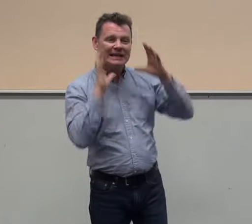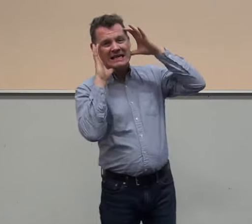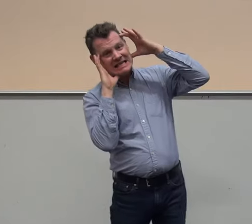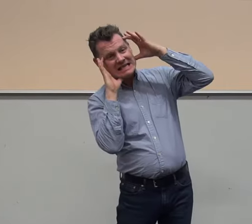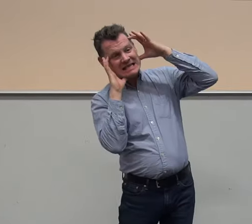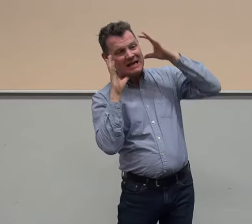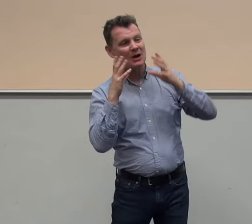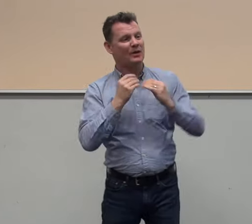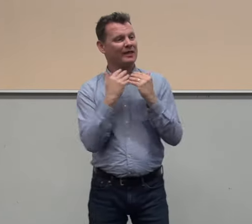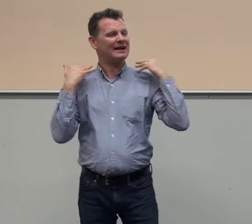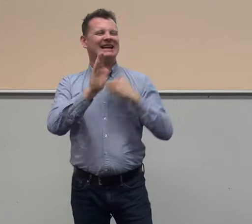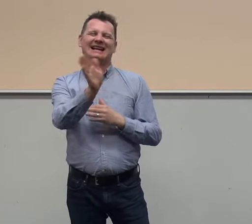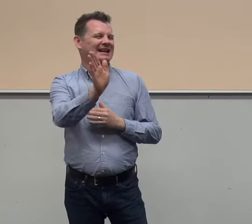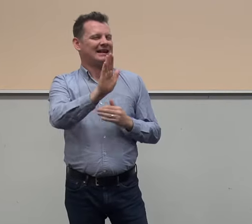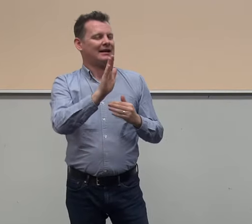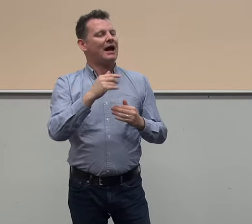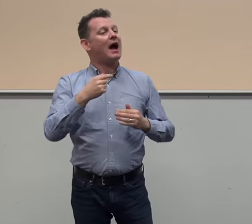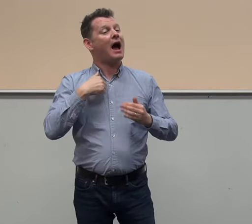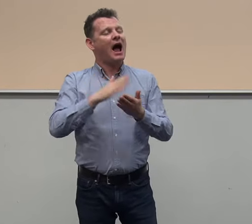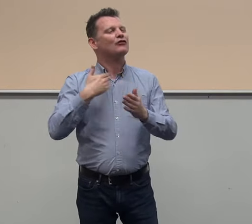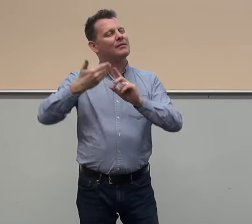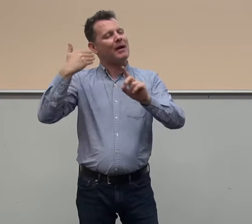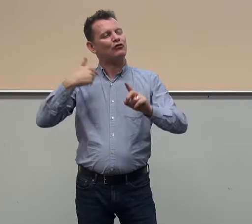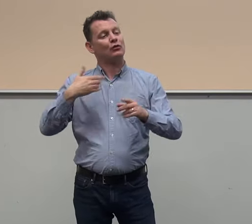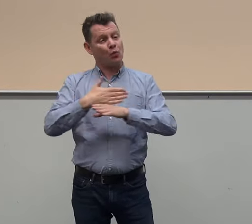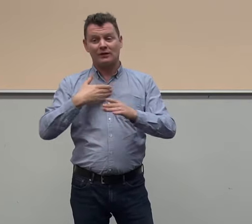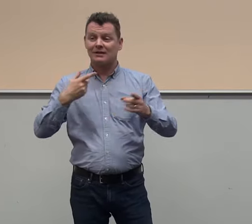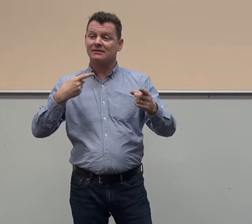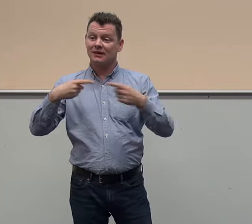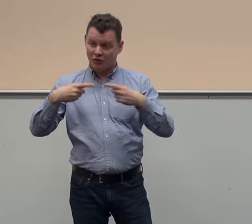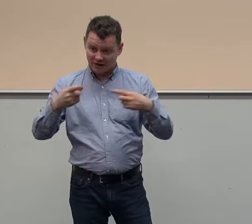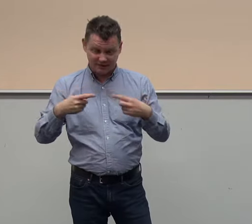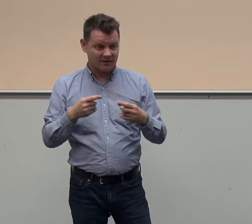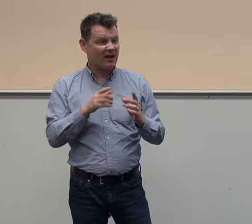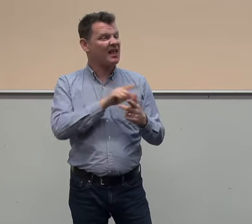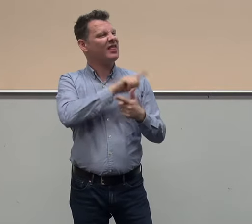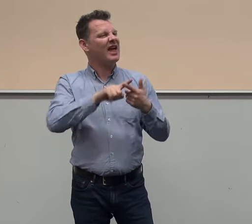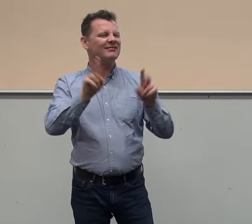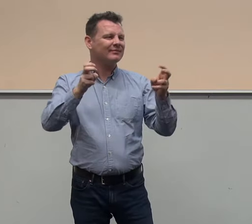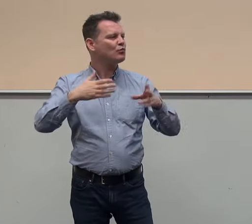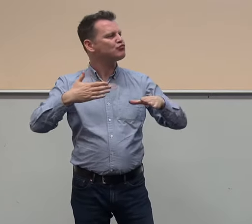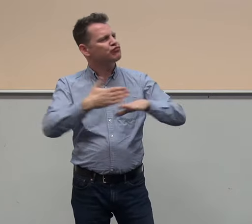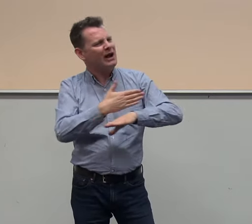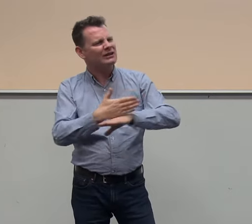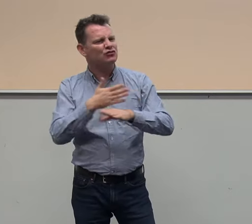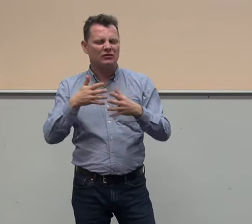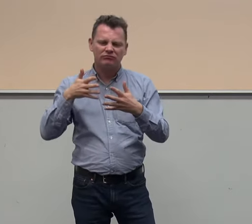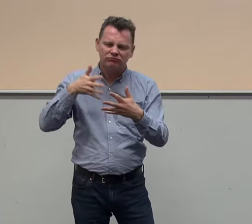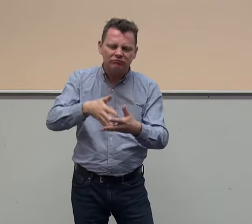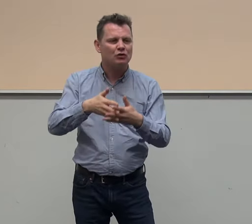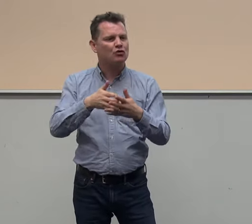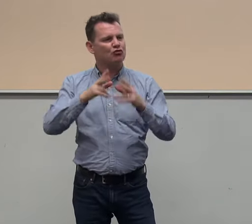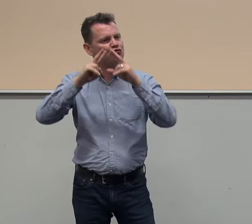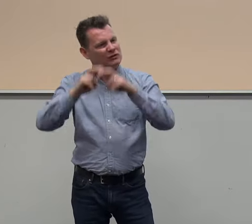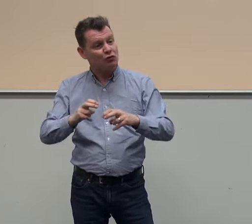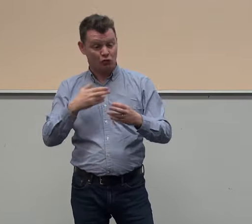I actually worked as a director. And I'm now, I guess, what you call a practitioner-researcher, which means I've done some work in the real